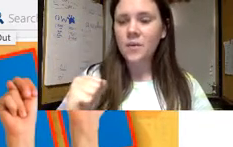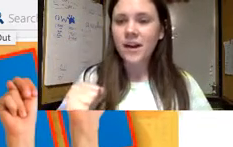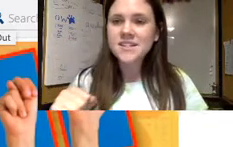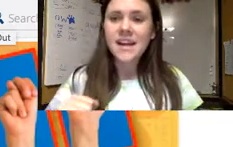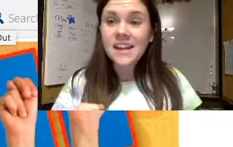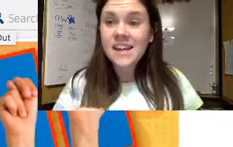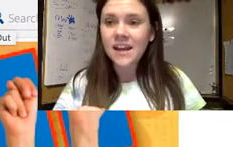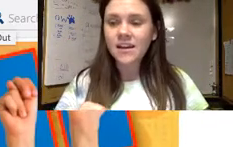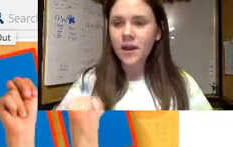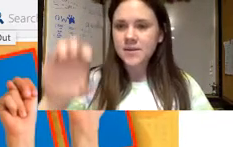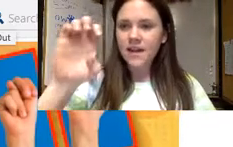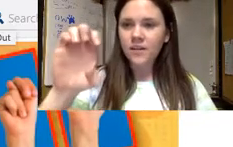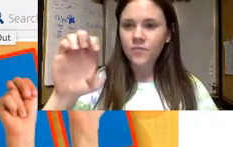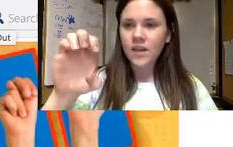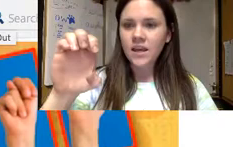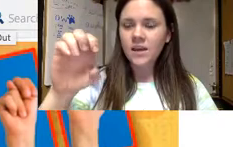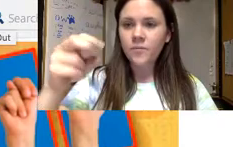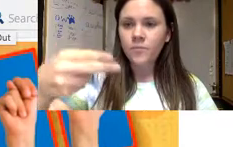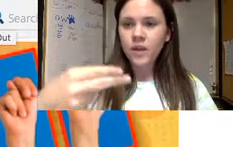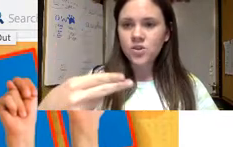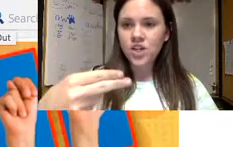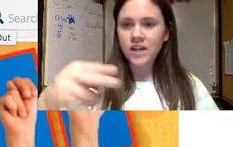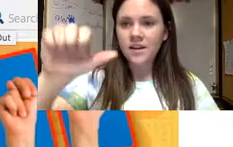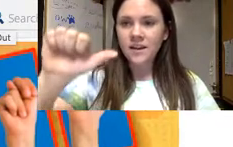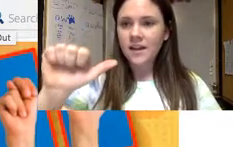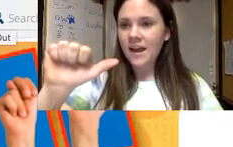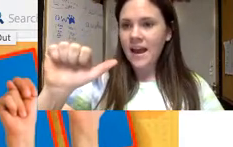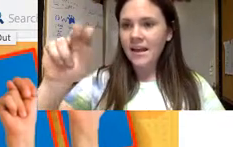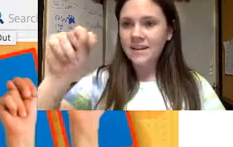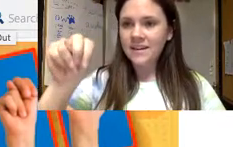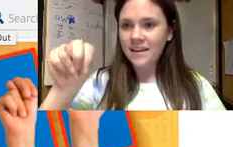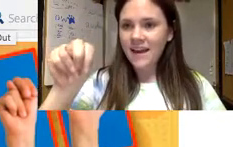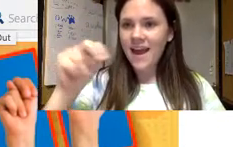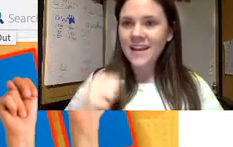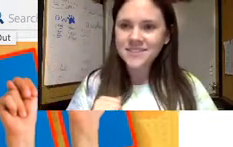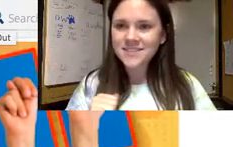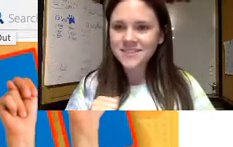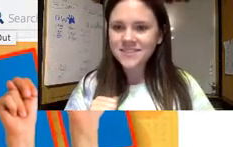If I wanted to say Egan, I would say E-G-A-N.